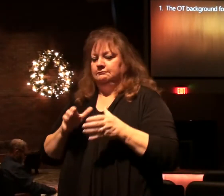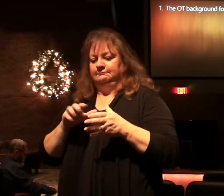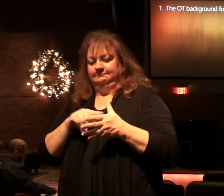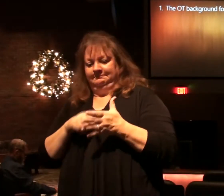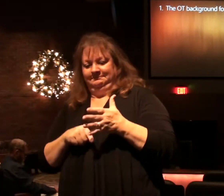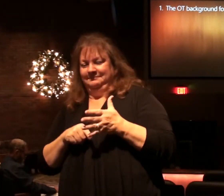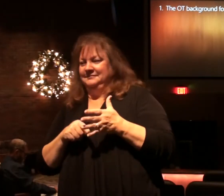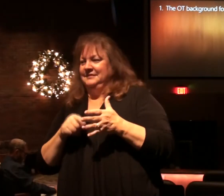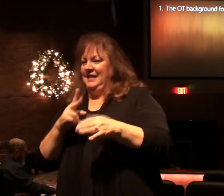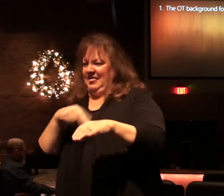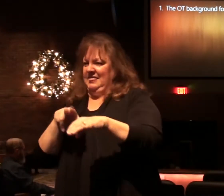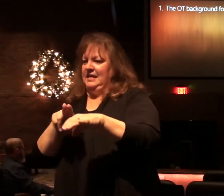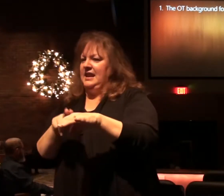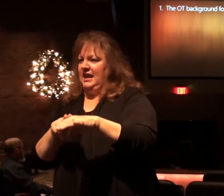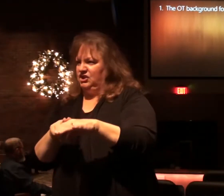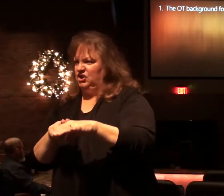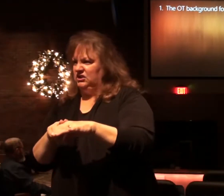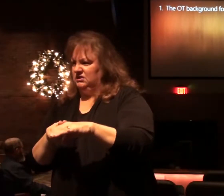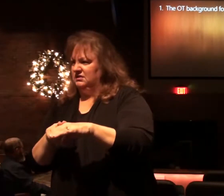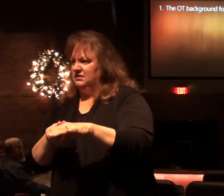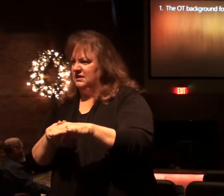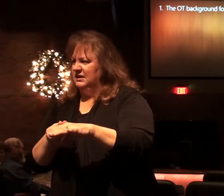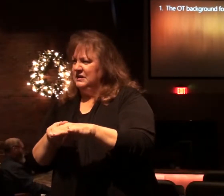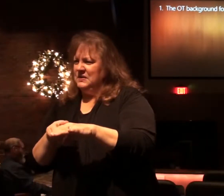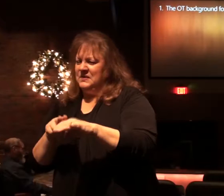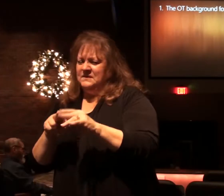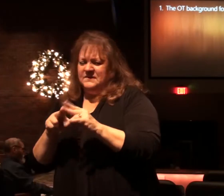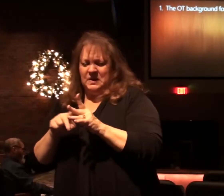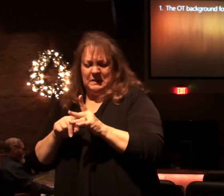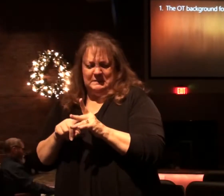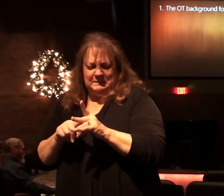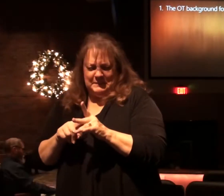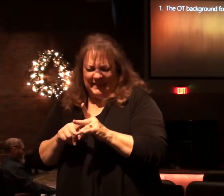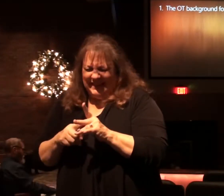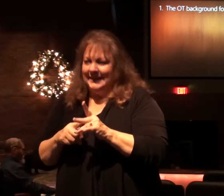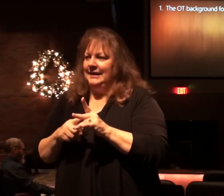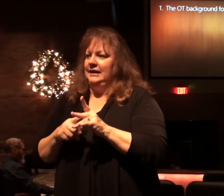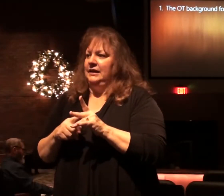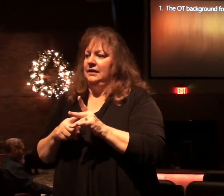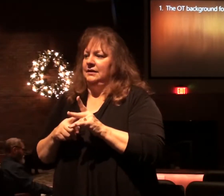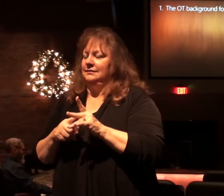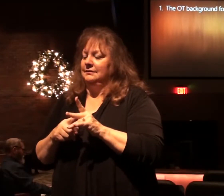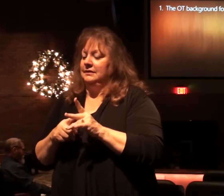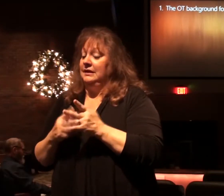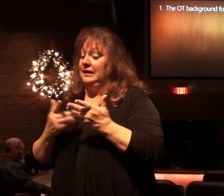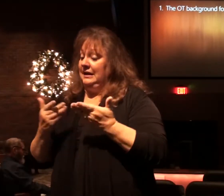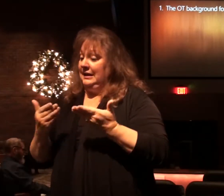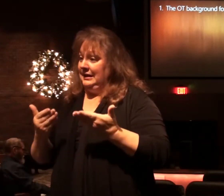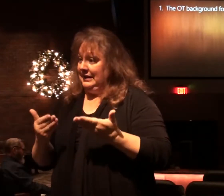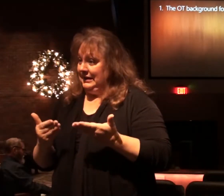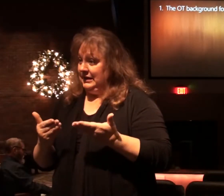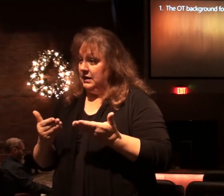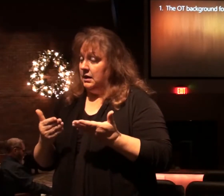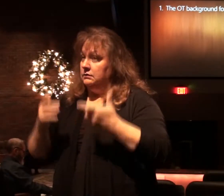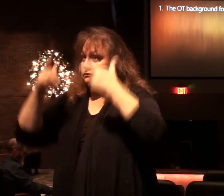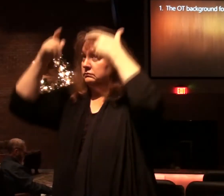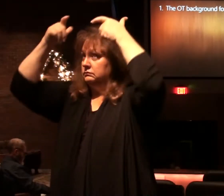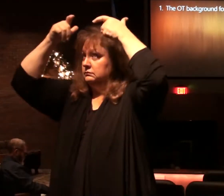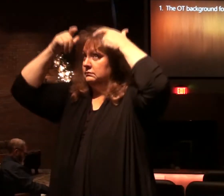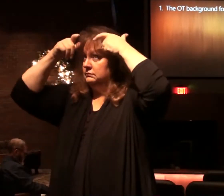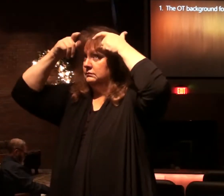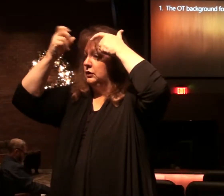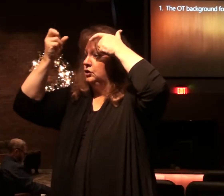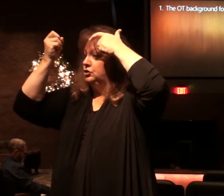nation at its very early stage being represented. Here on her head, a crown of